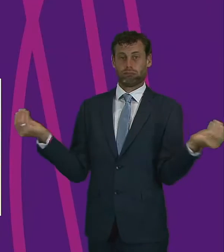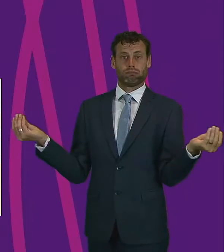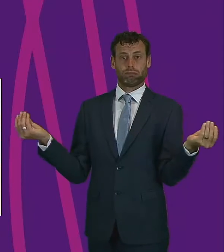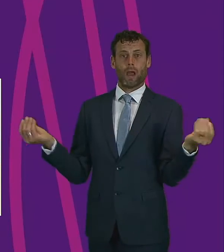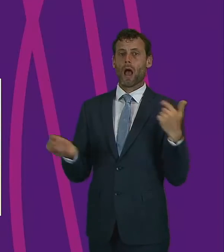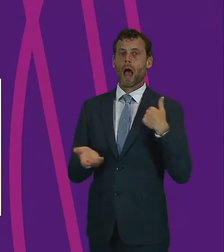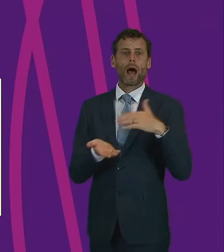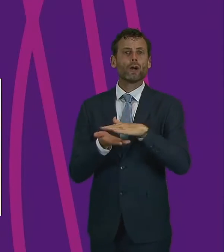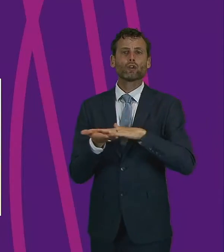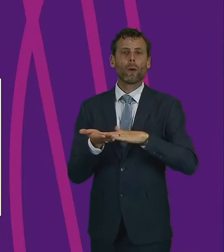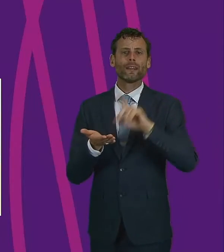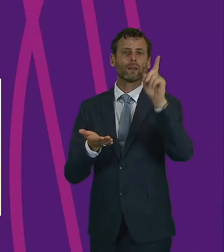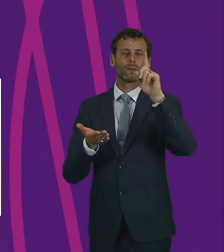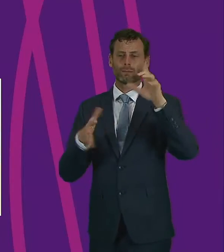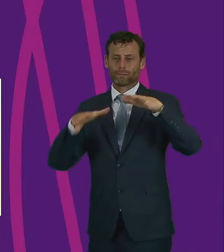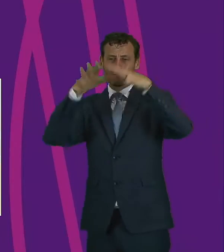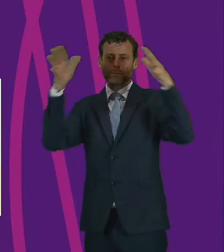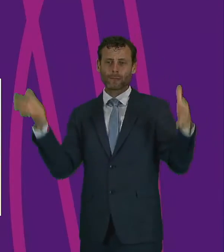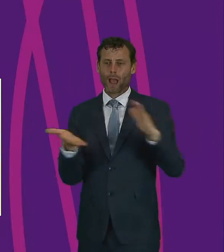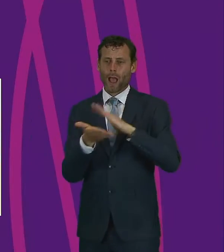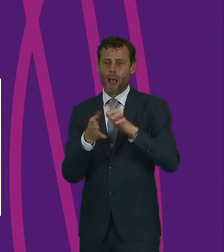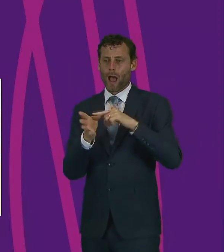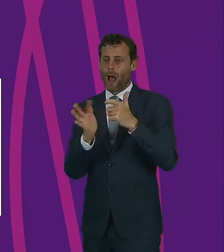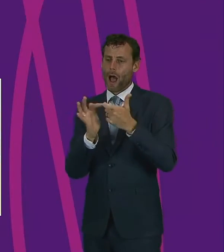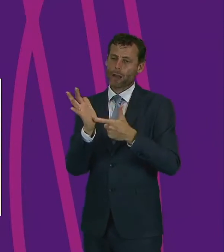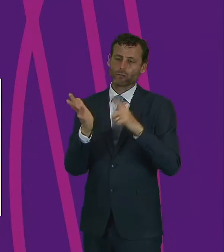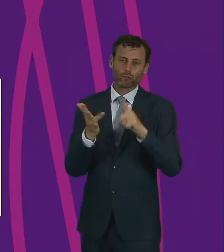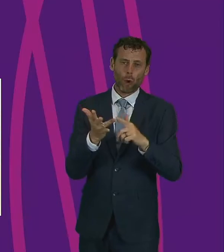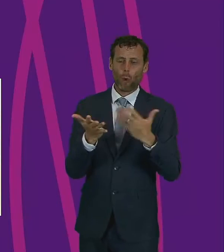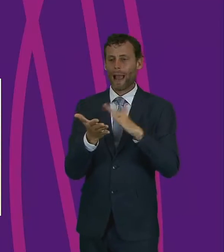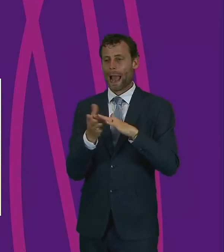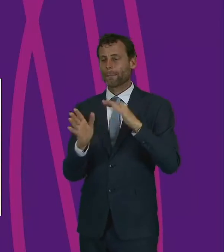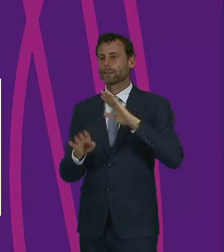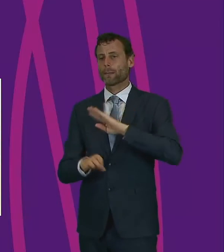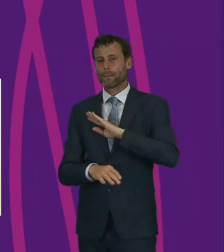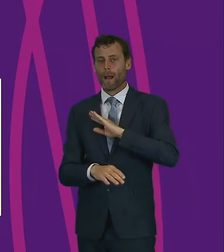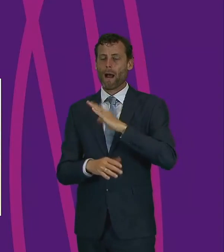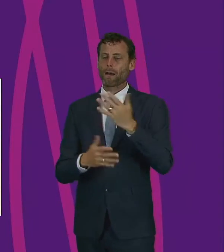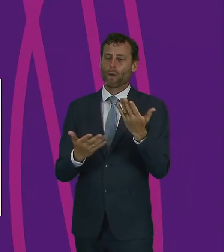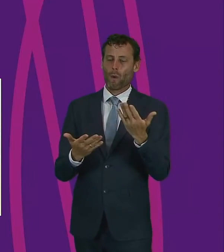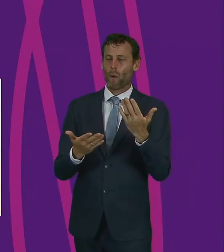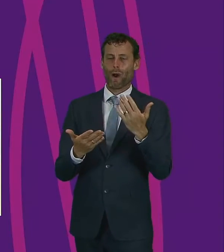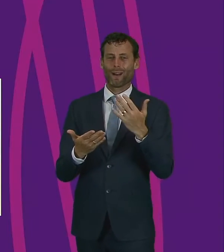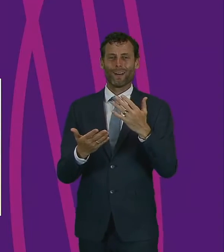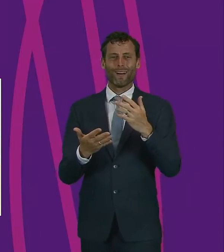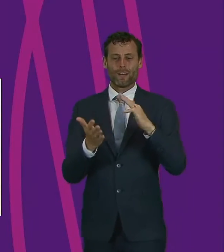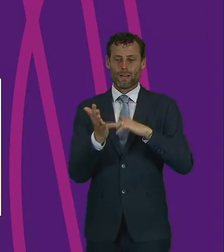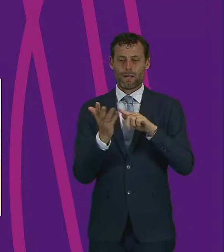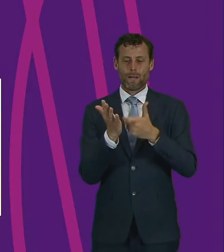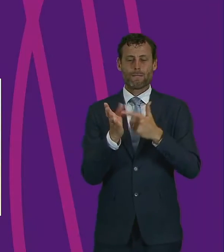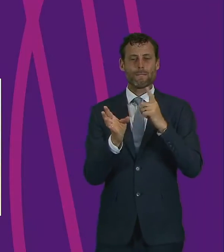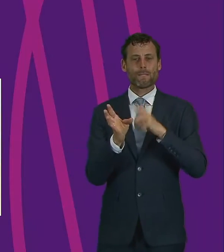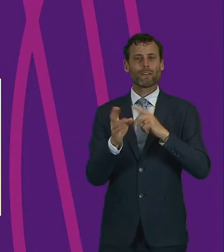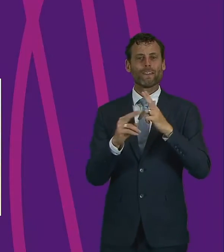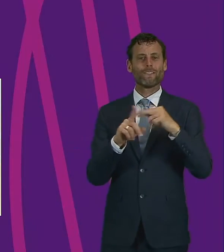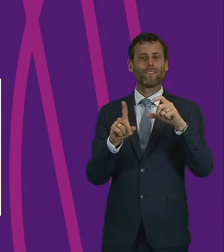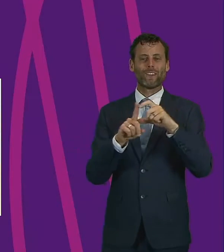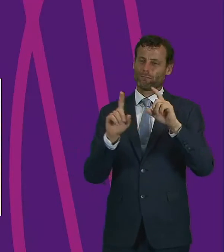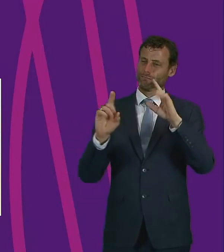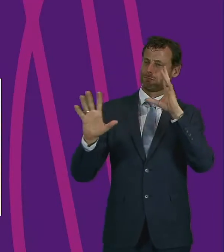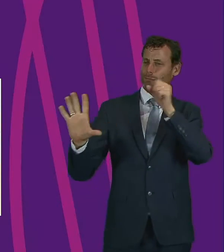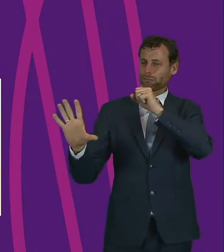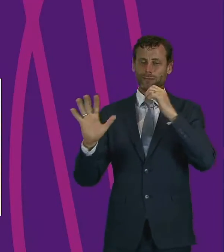and play at the Hydro or Murrayfield or Hampden Park. I'm talking about the countless grassroots music venues and the countless musicians